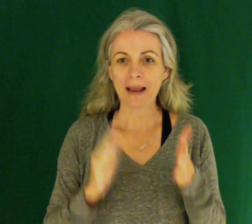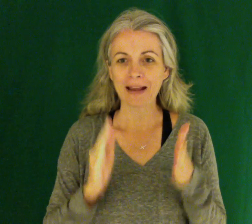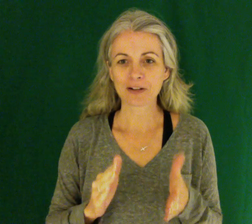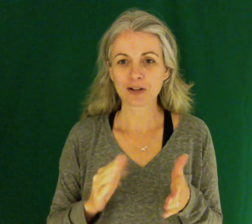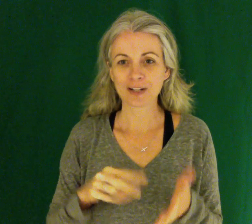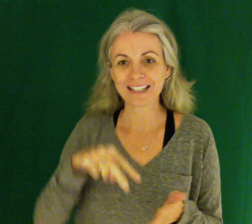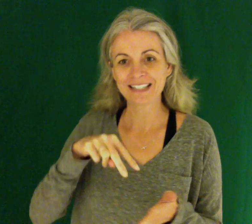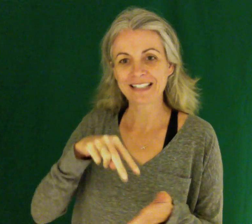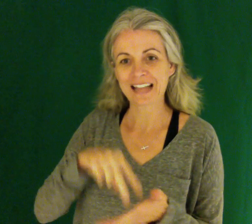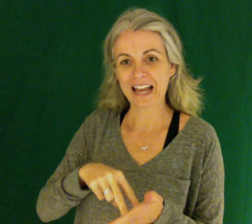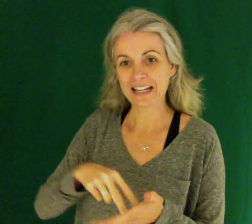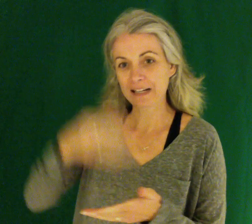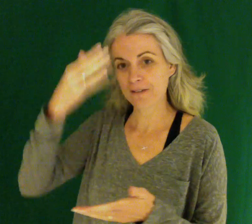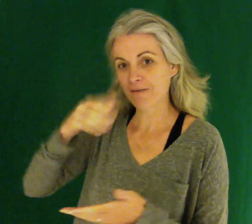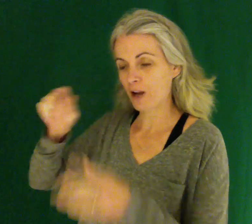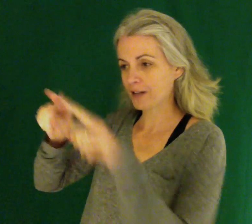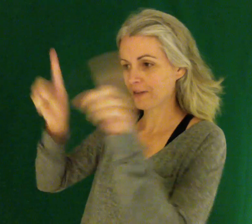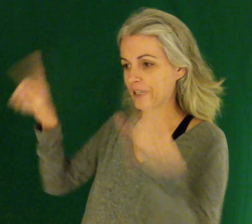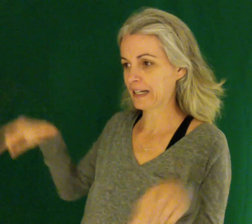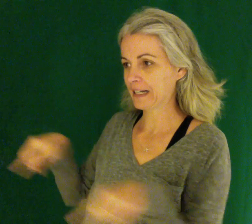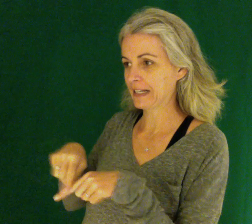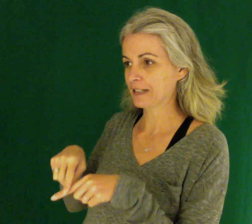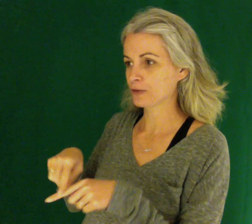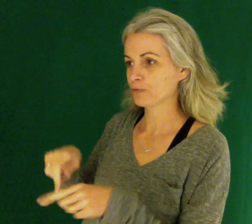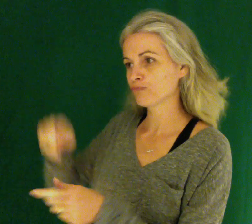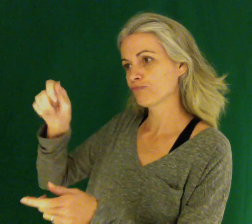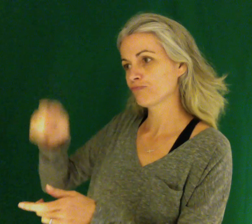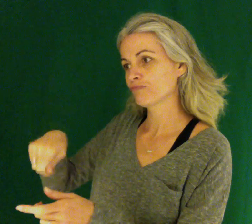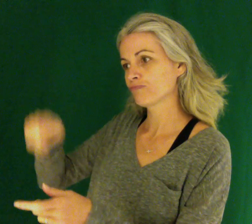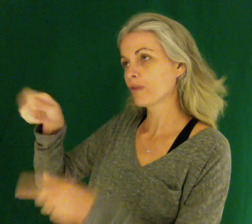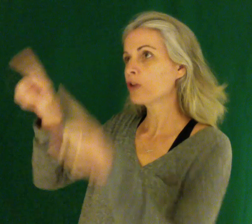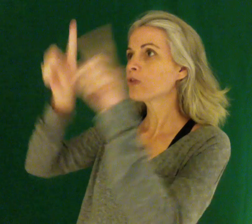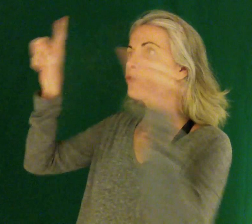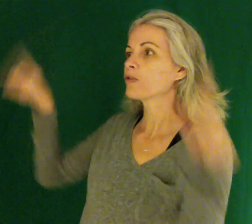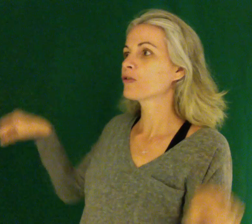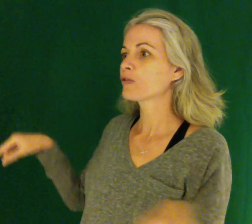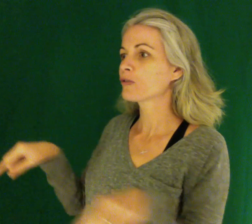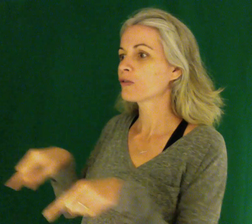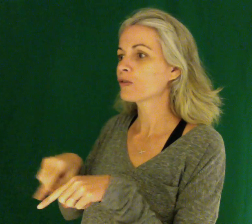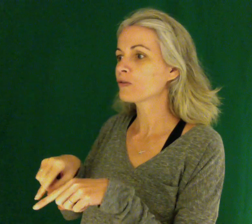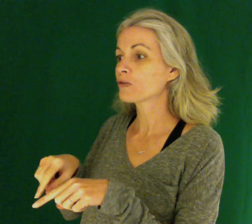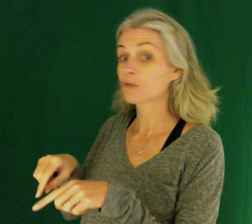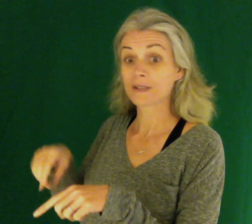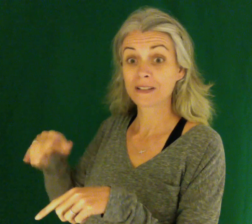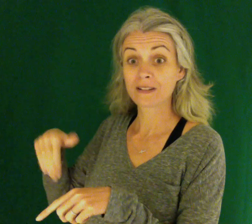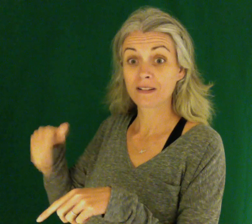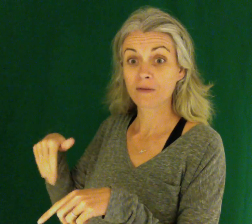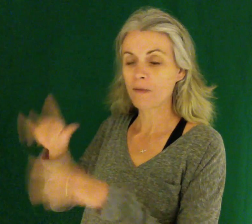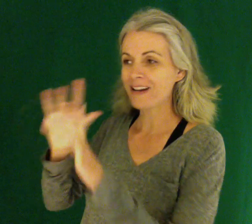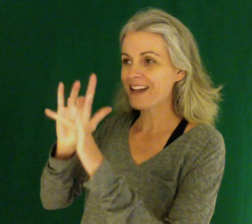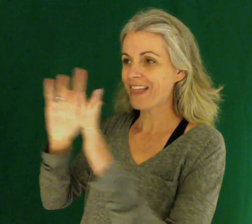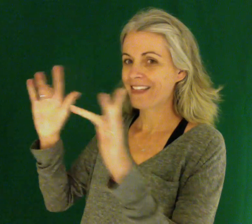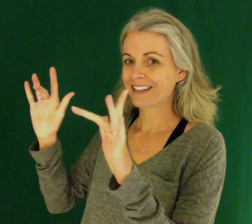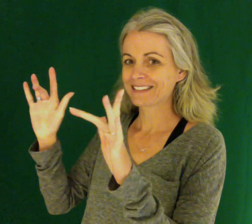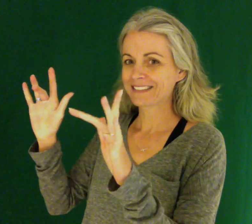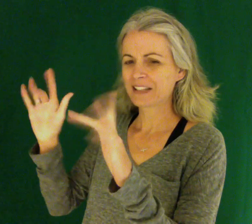of an easel with a huge canvas with nothing on it yet. Moment by moment, it's